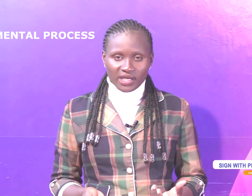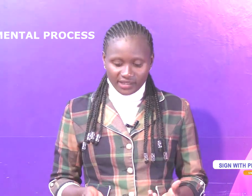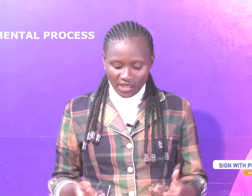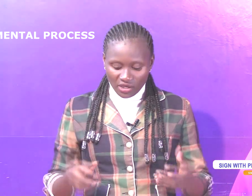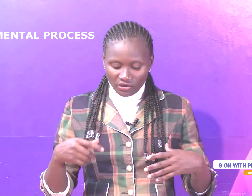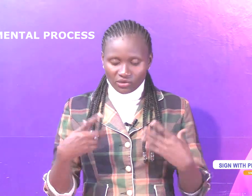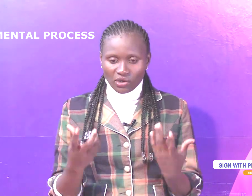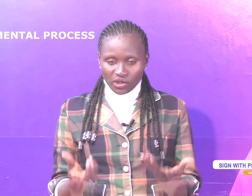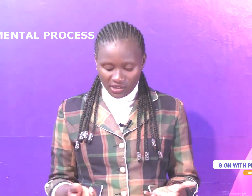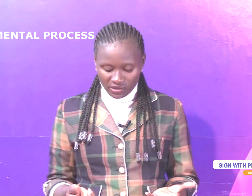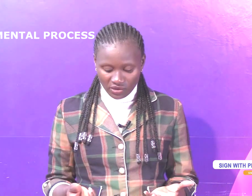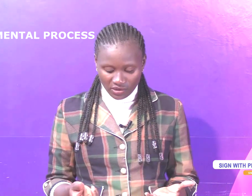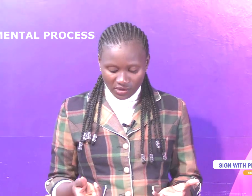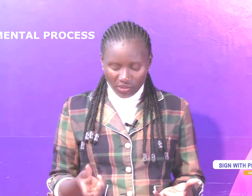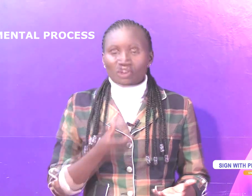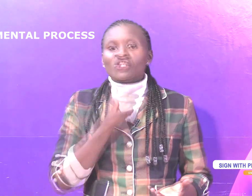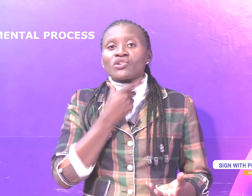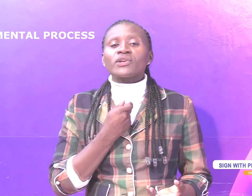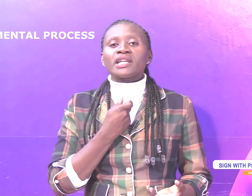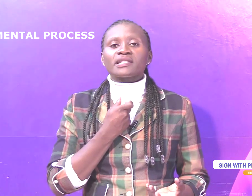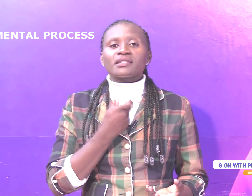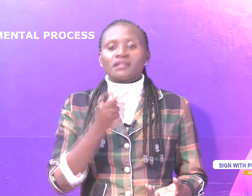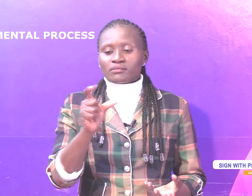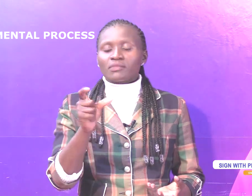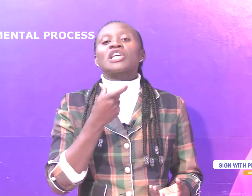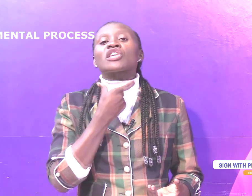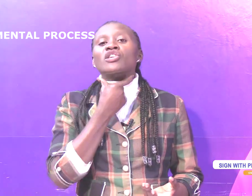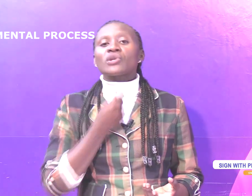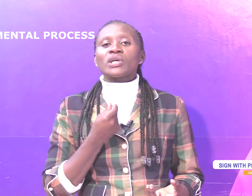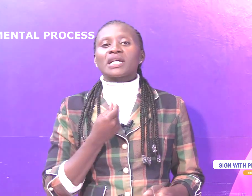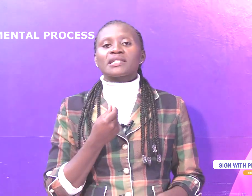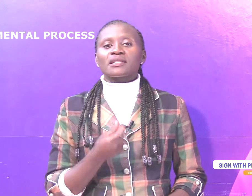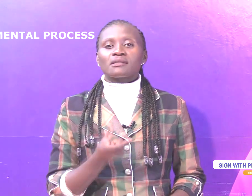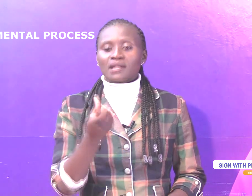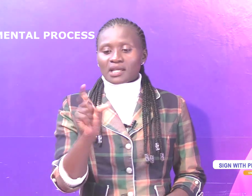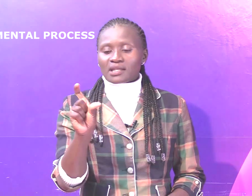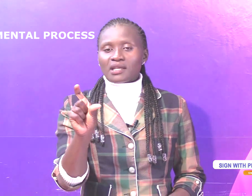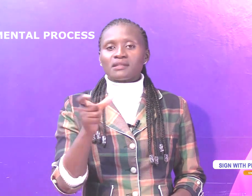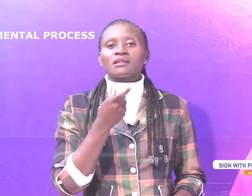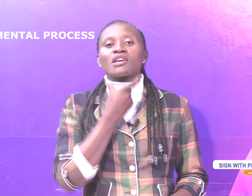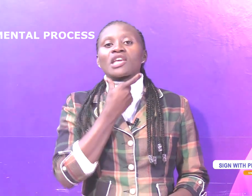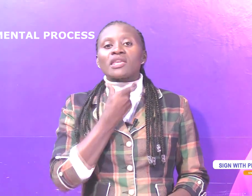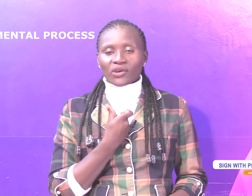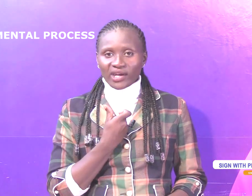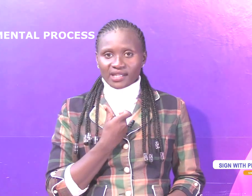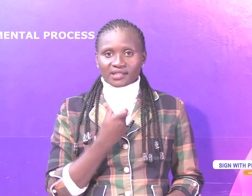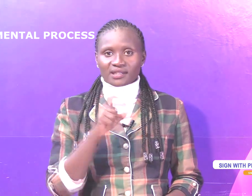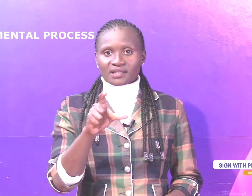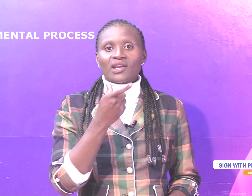We are so curious. So curious, curious, like this. Curious,